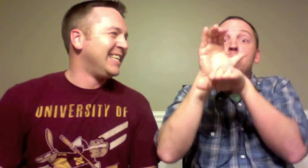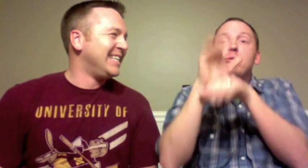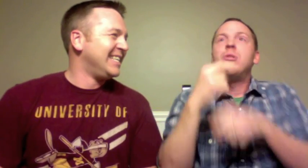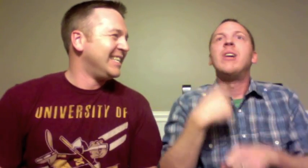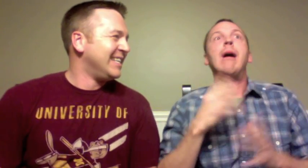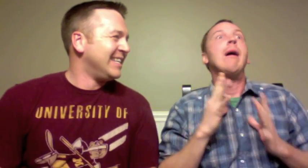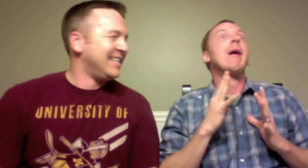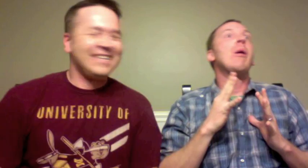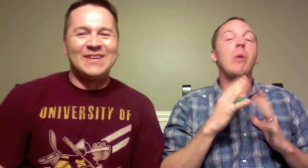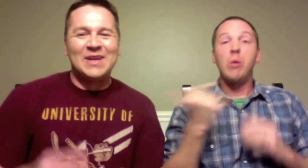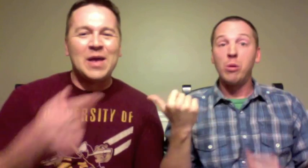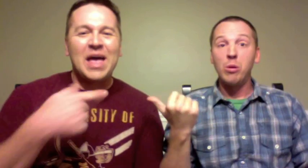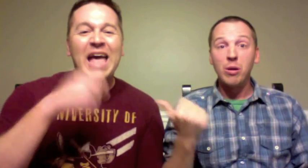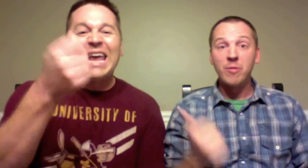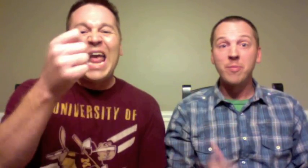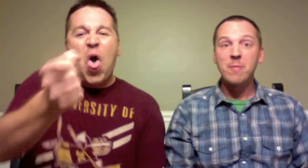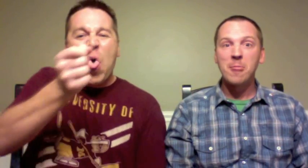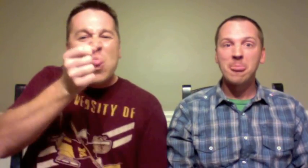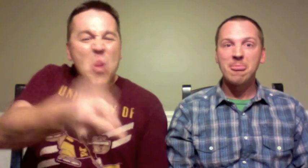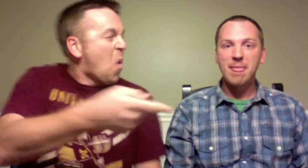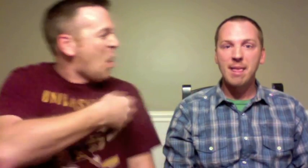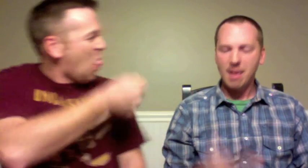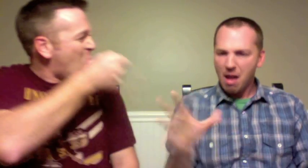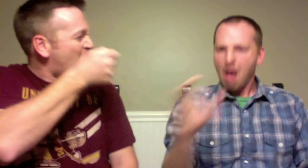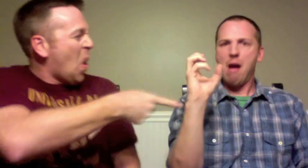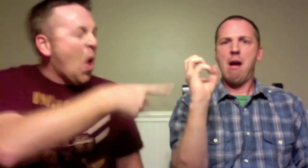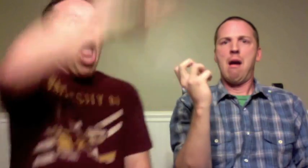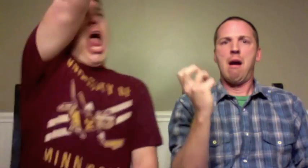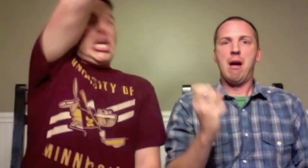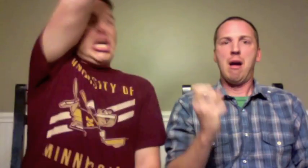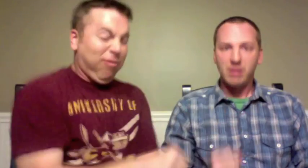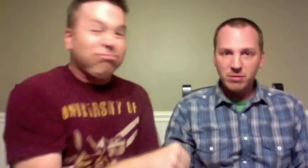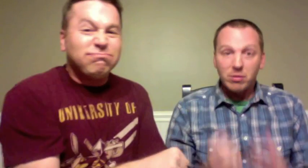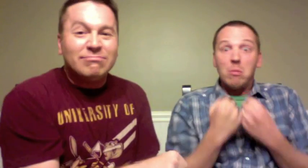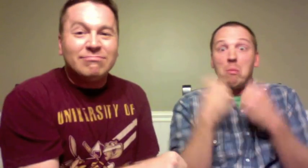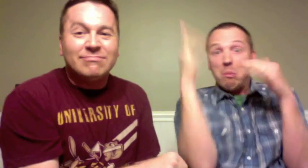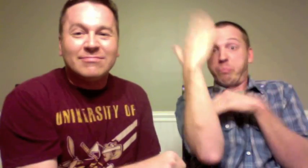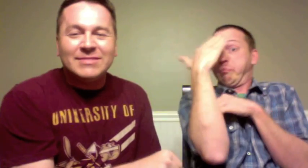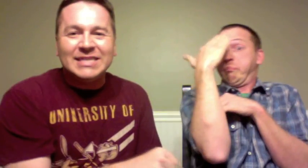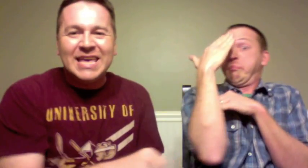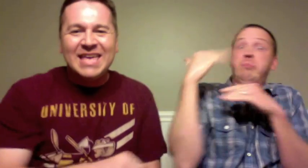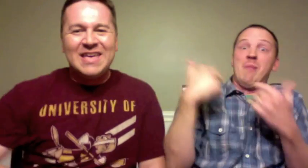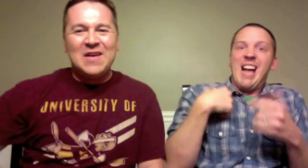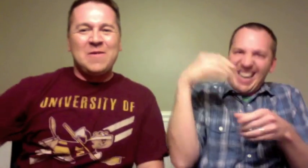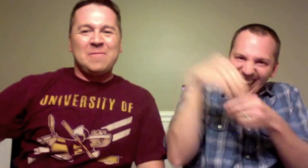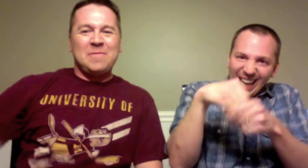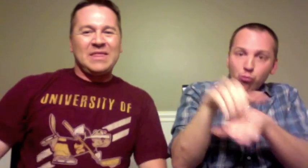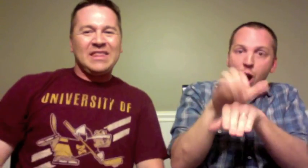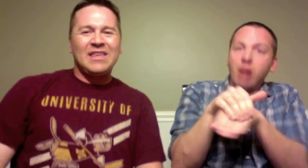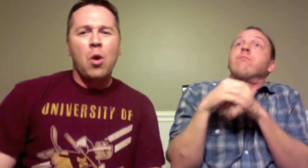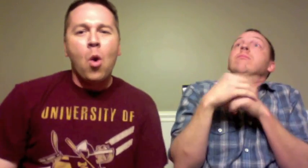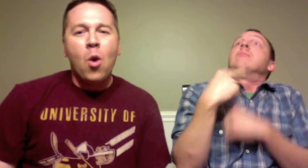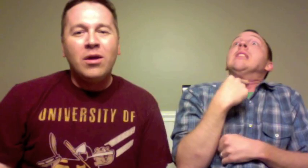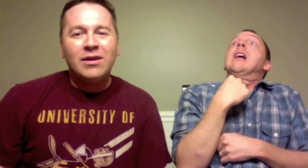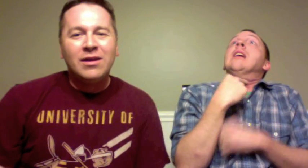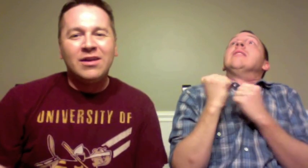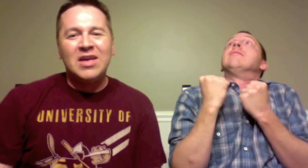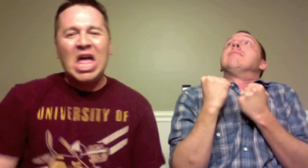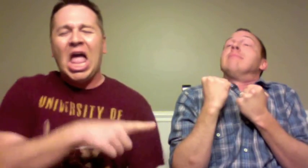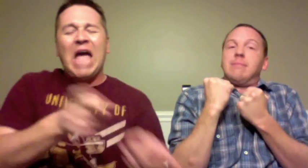cool. And I thought, oh, I this said, is "Hey, great. look at this kid. Hold the keys." And I grabbed And the I keys. shut the trunk. I thought, what? And I was in the trunk He with was- it shut, I and could